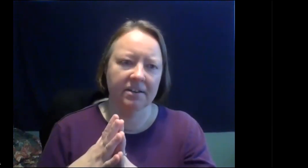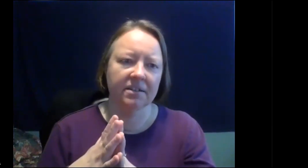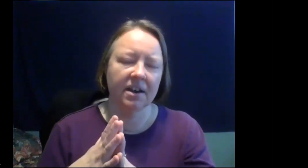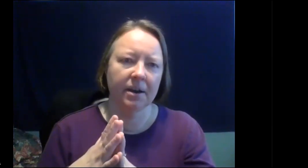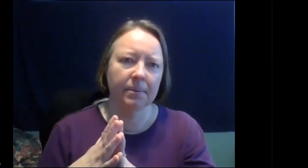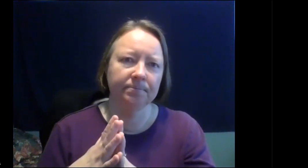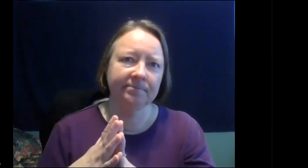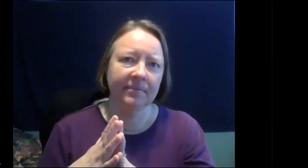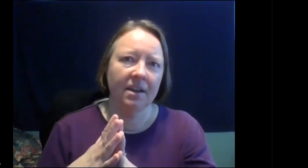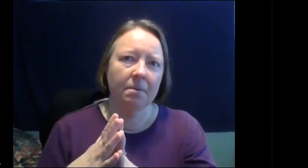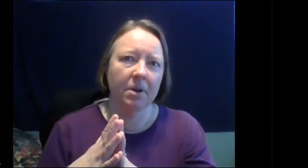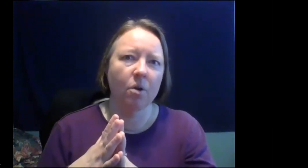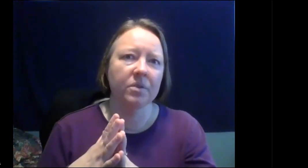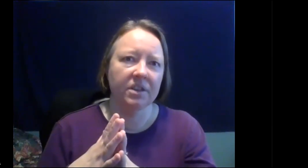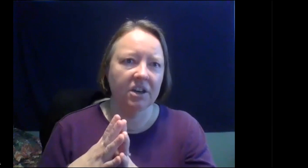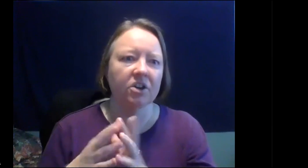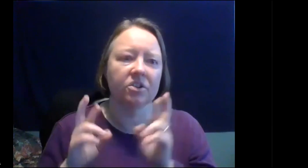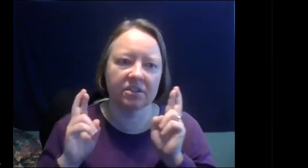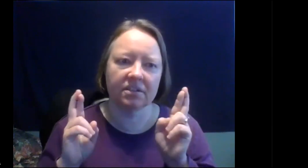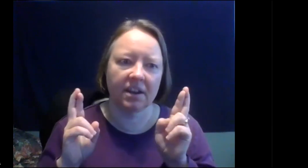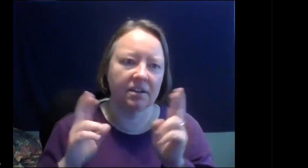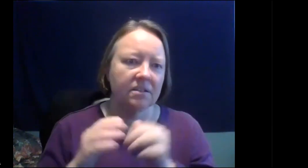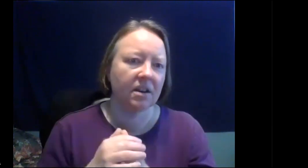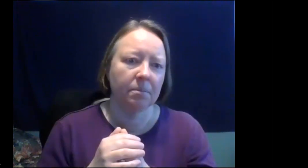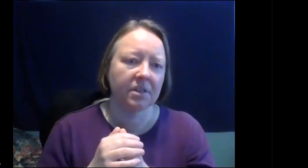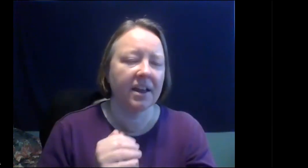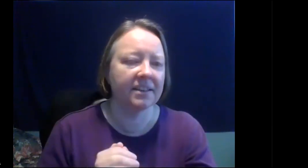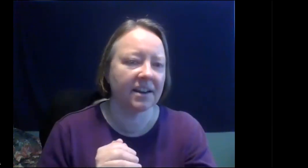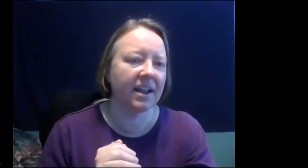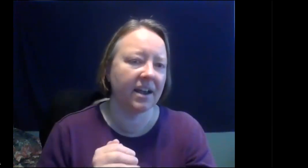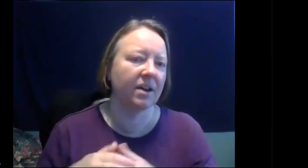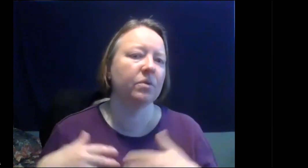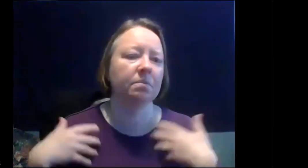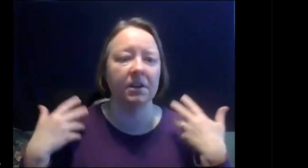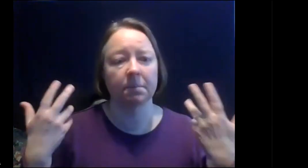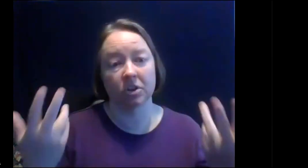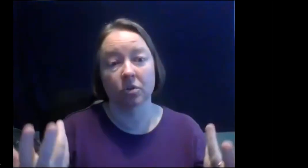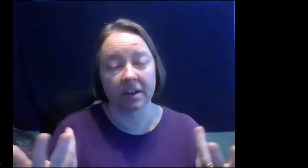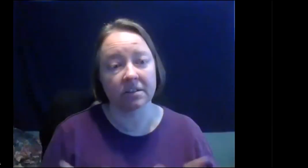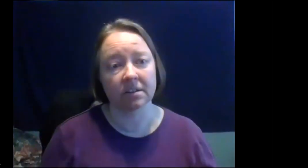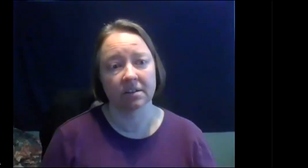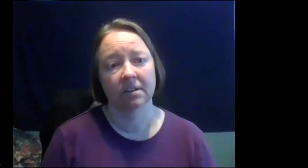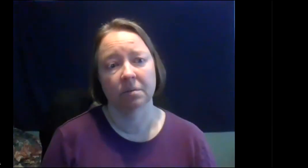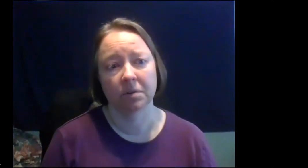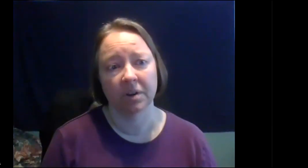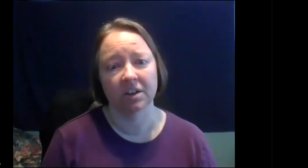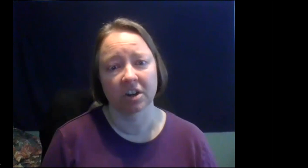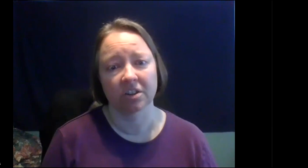that. But years, and with clients that I have, we build up a trust between each